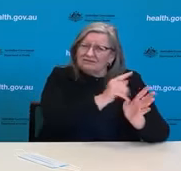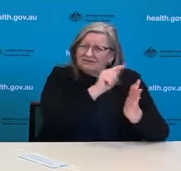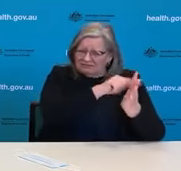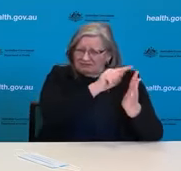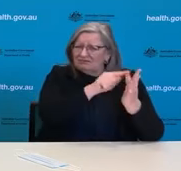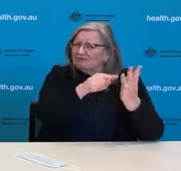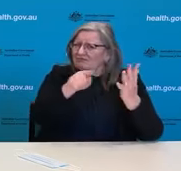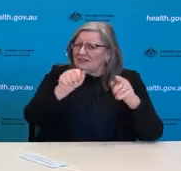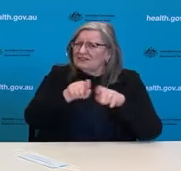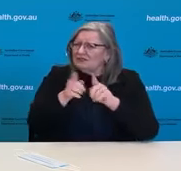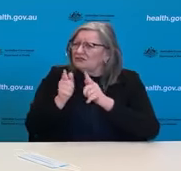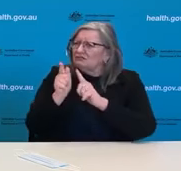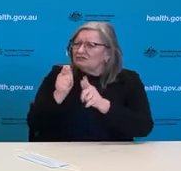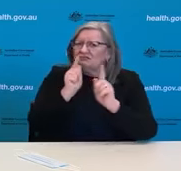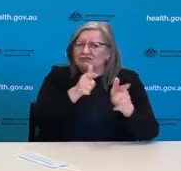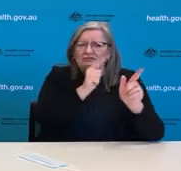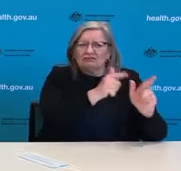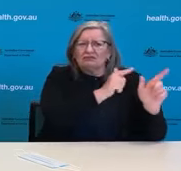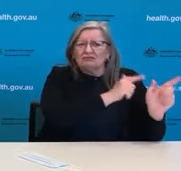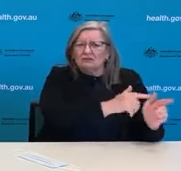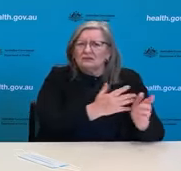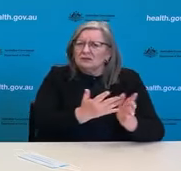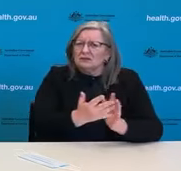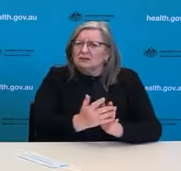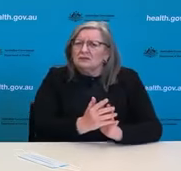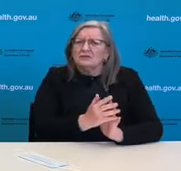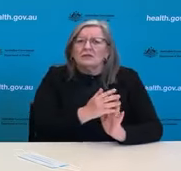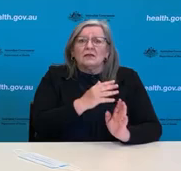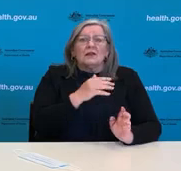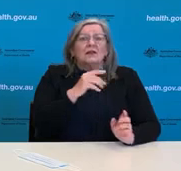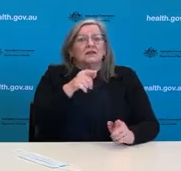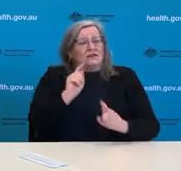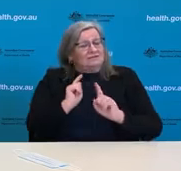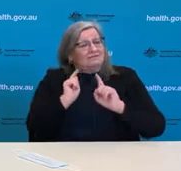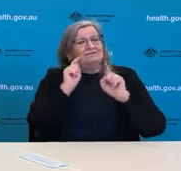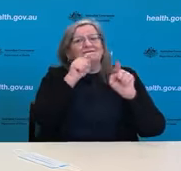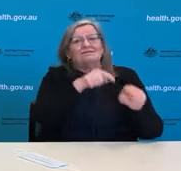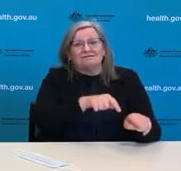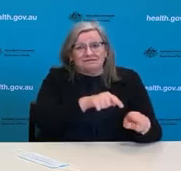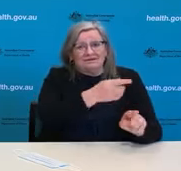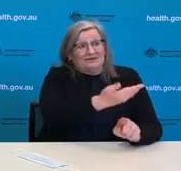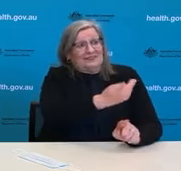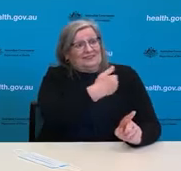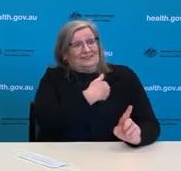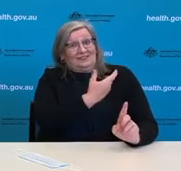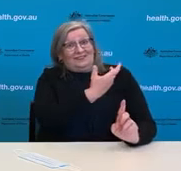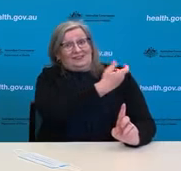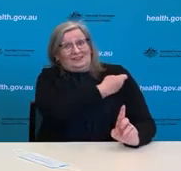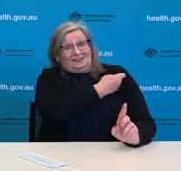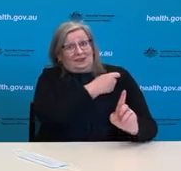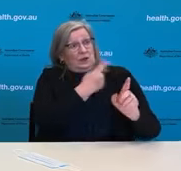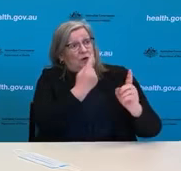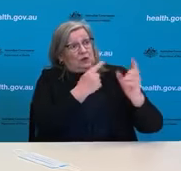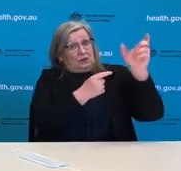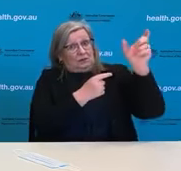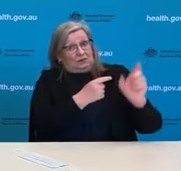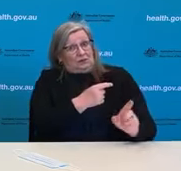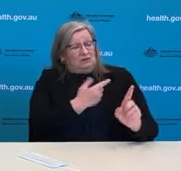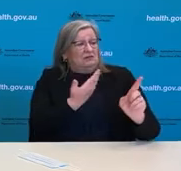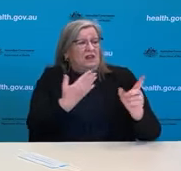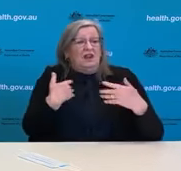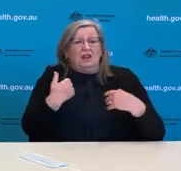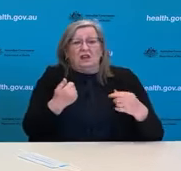Wherever you get your vaccine will be given to you by a health professional, whether a doctor